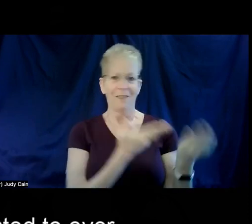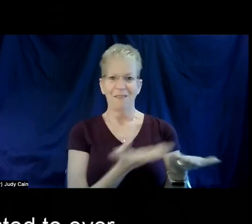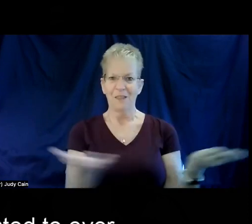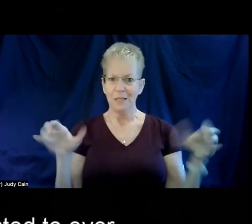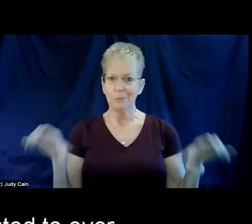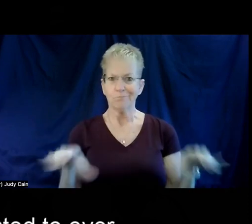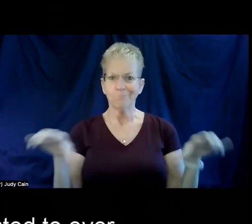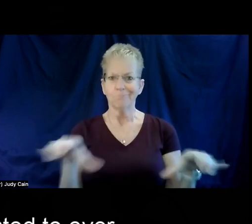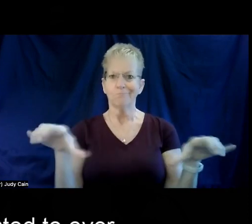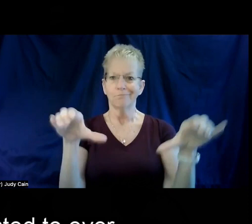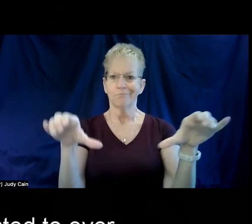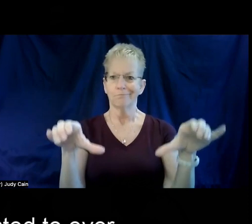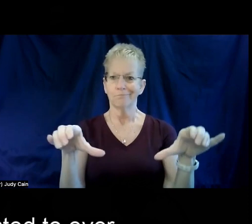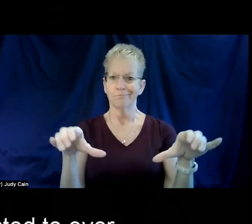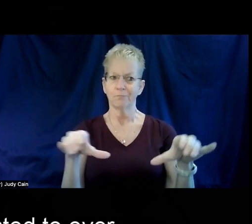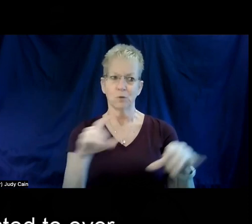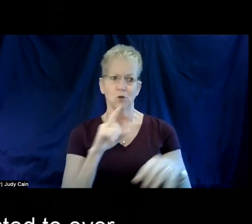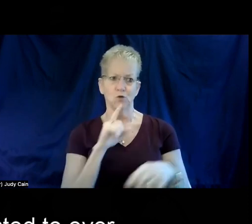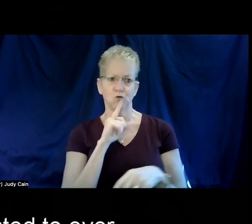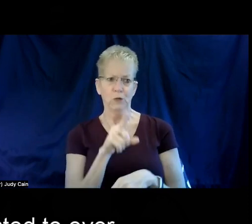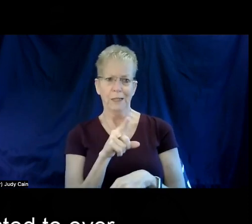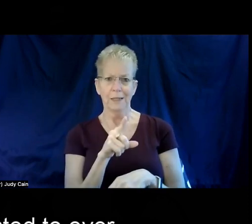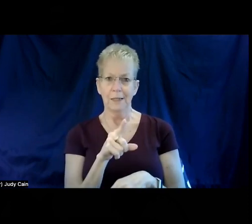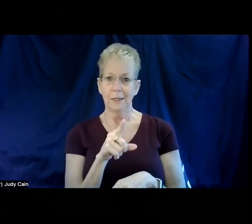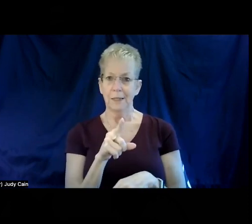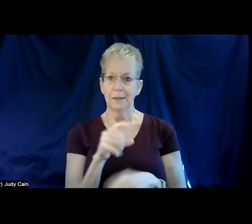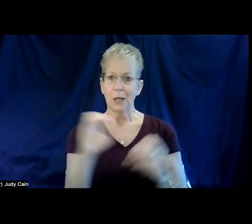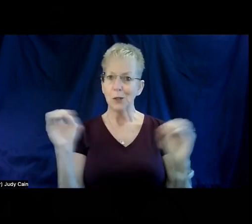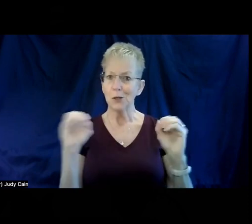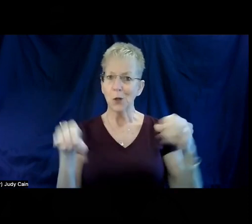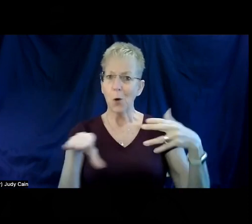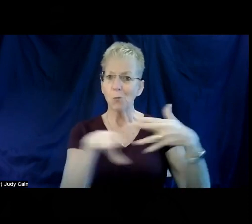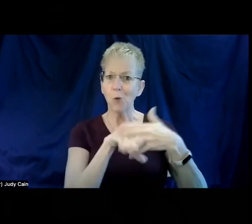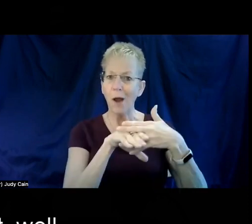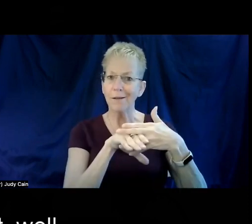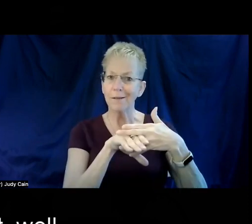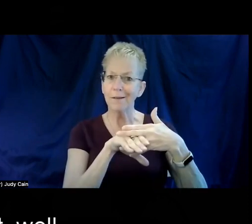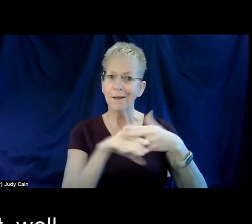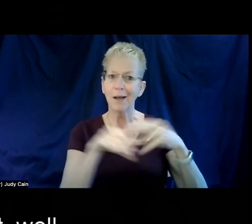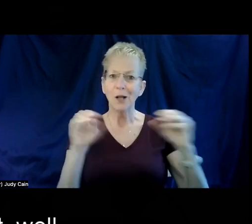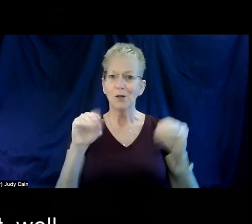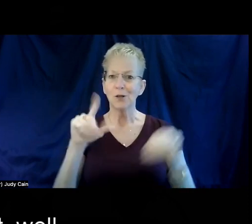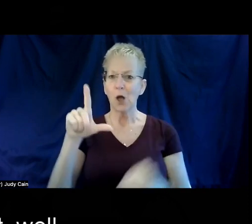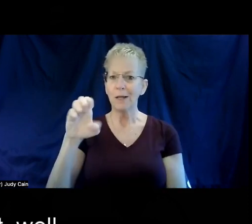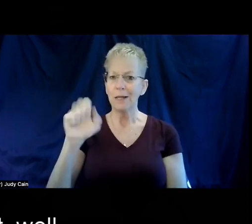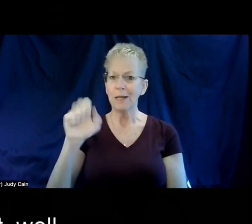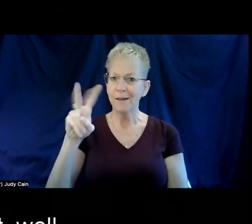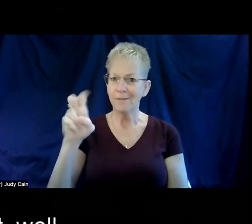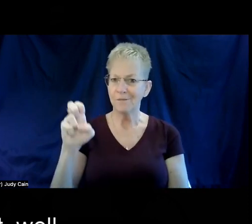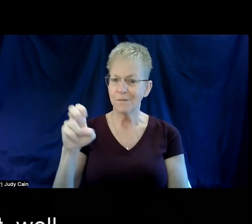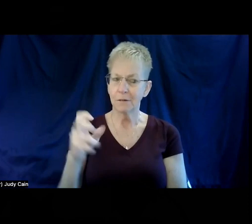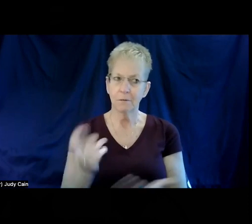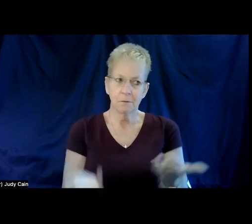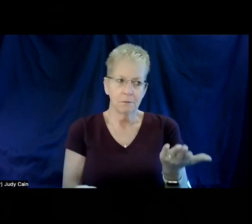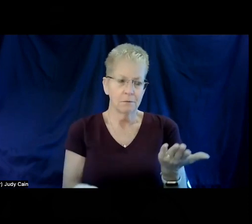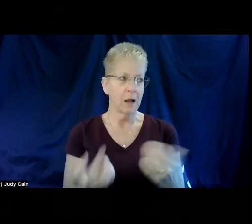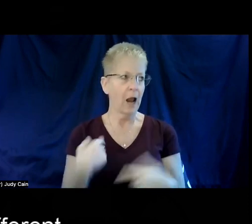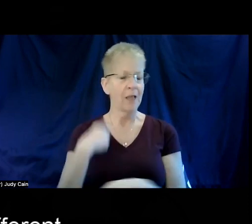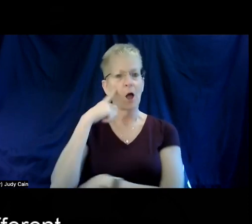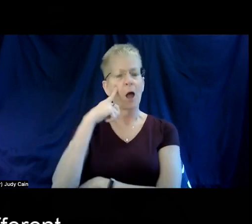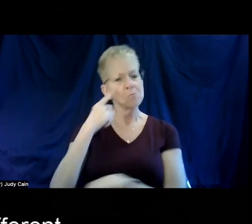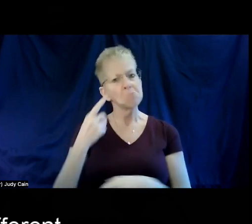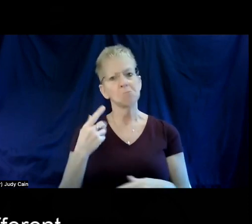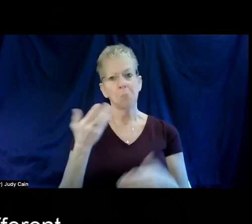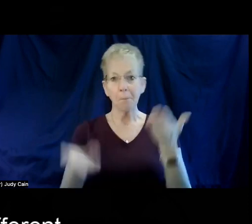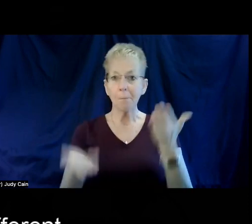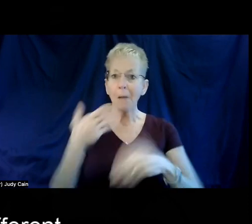had neglected to ever give them a break and send them on leave. So I thought, well, maybe it's time for a